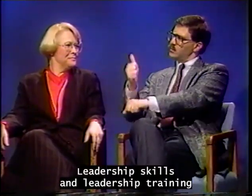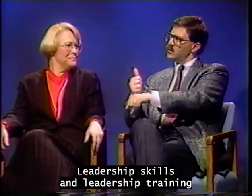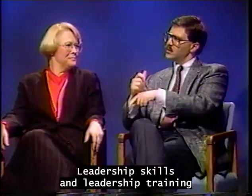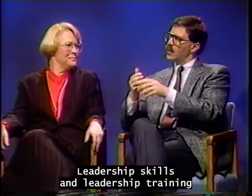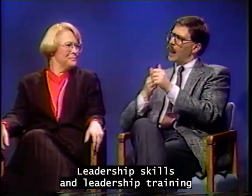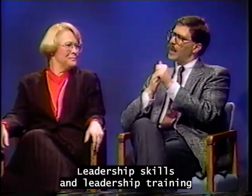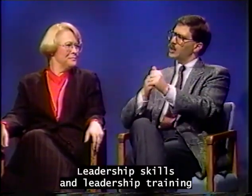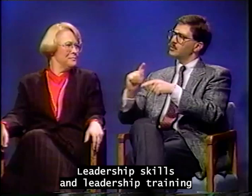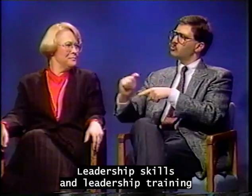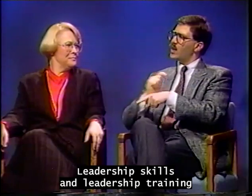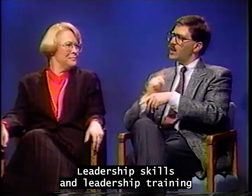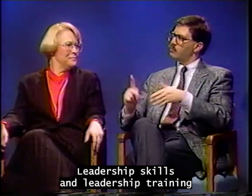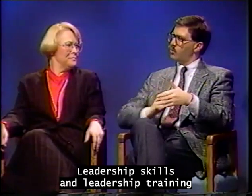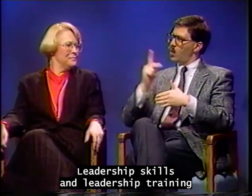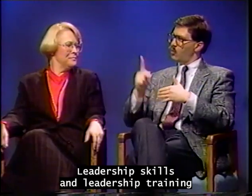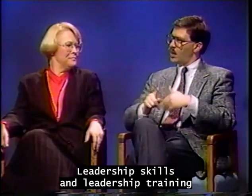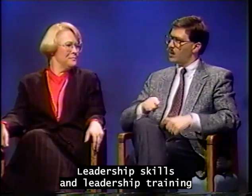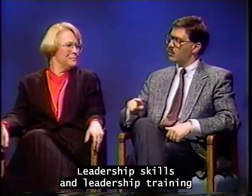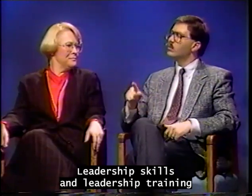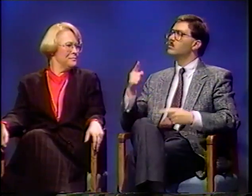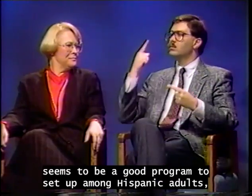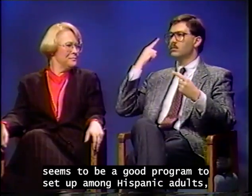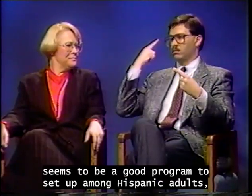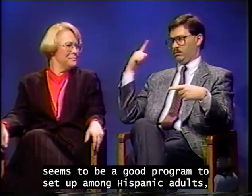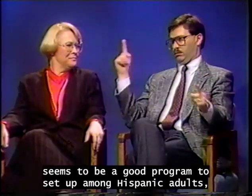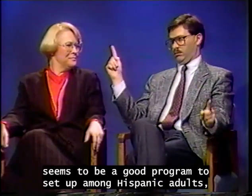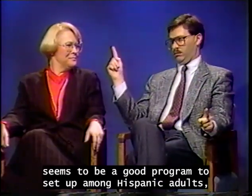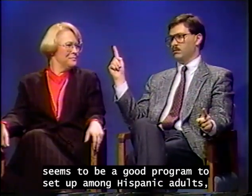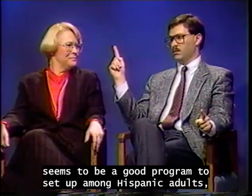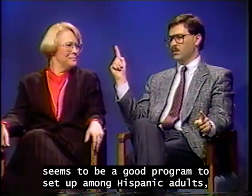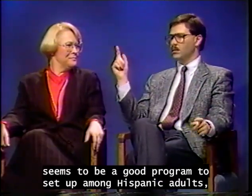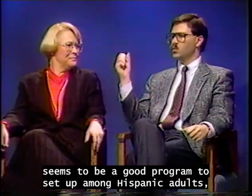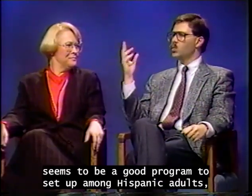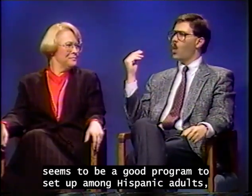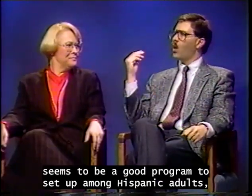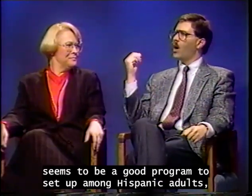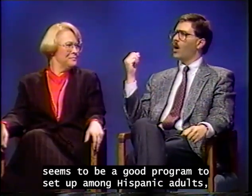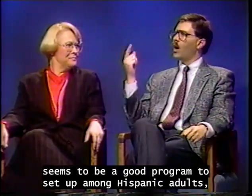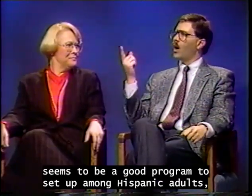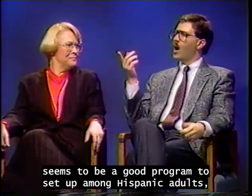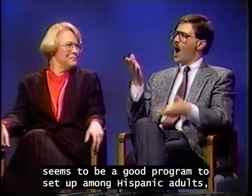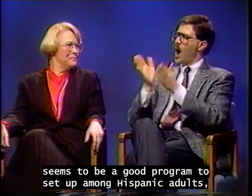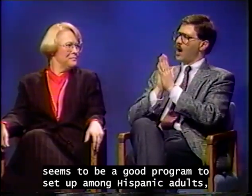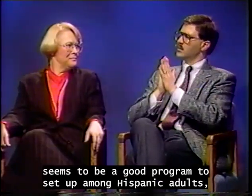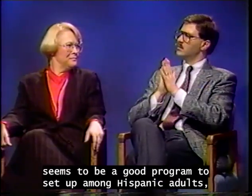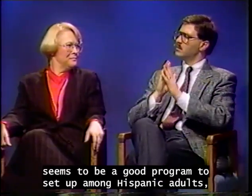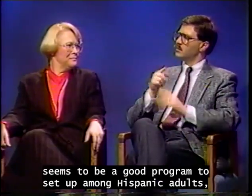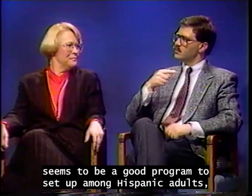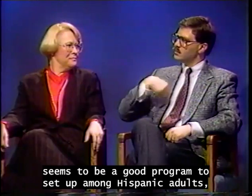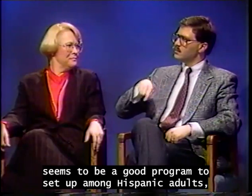Leadership skills and leadership training seems to be a good program to set up among Hispanic adults.